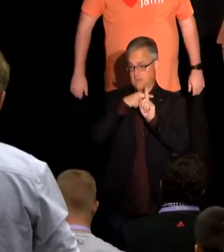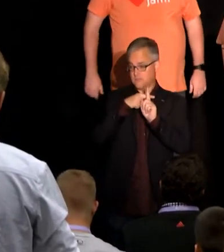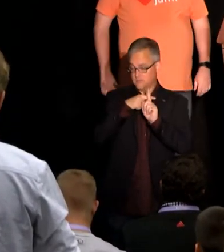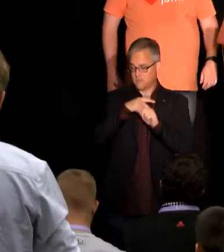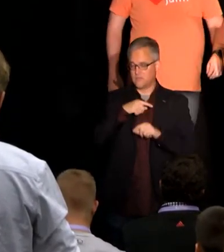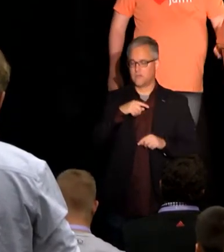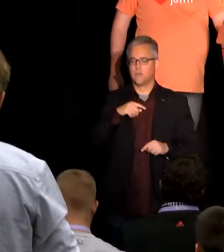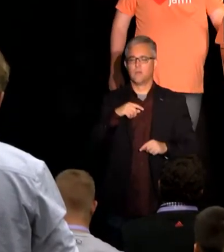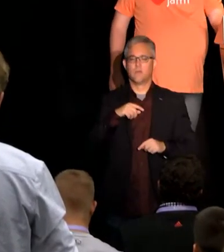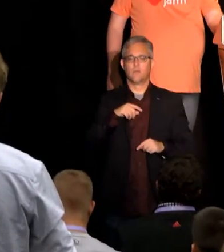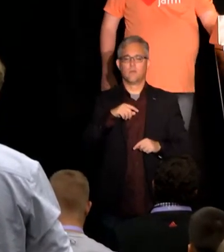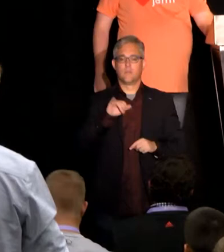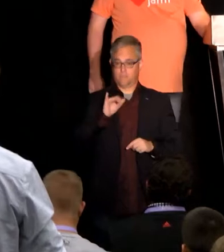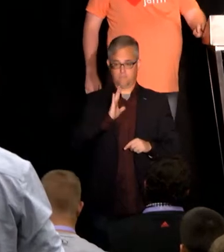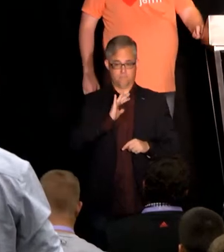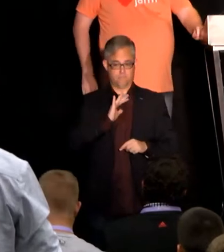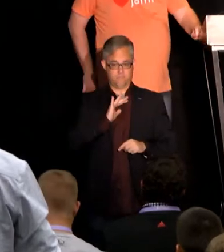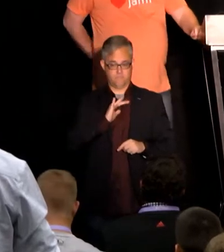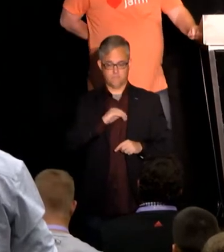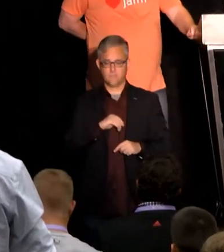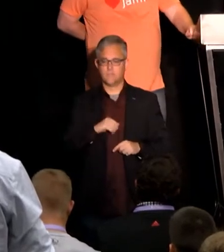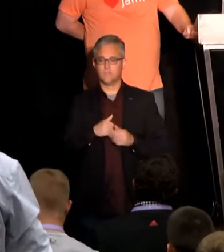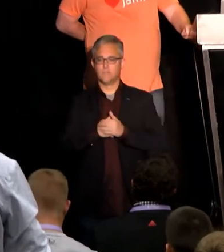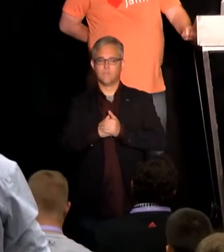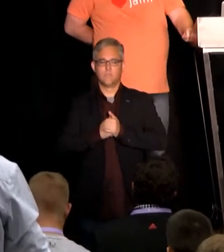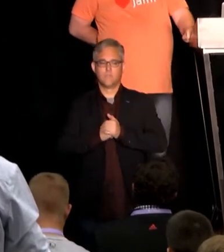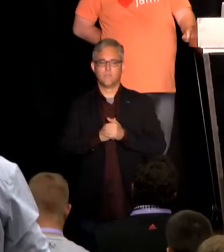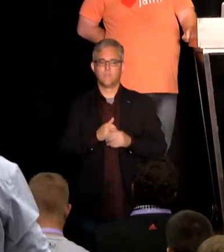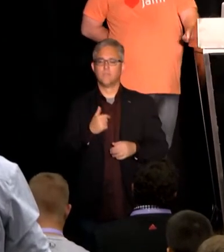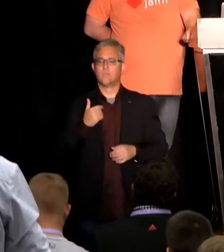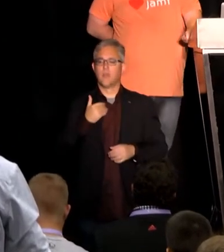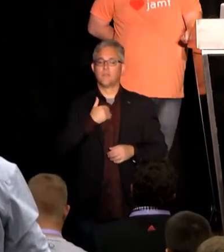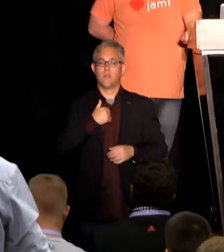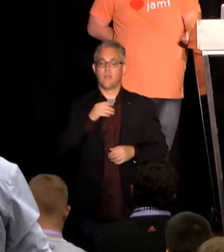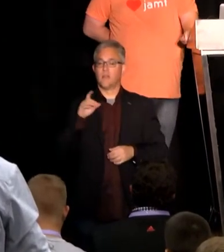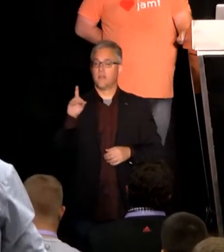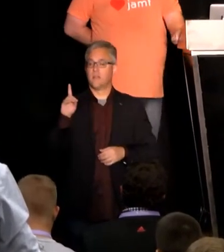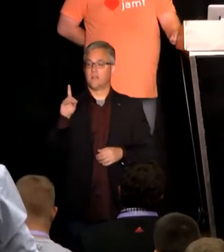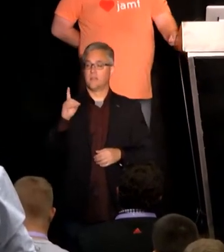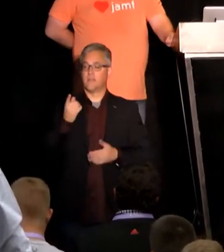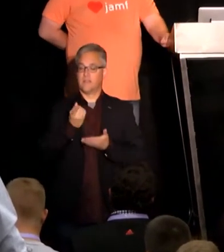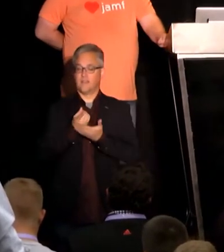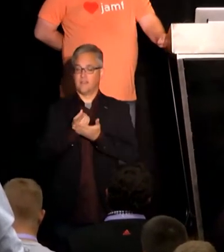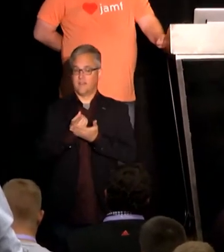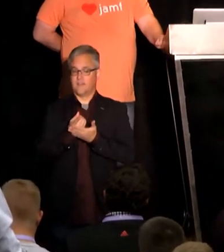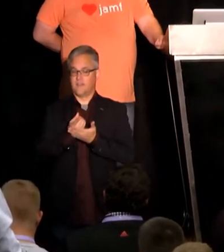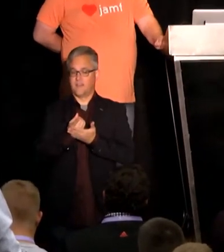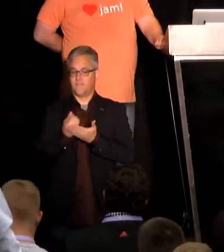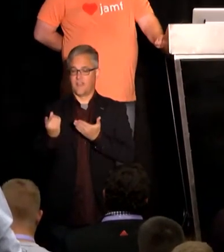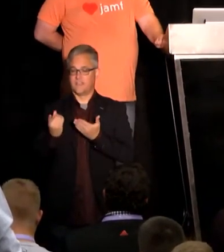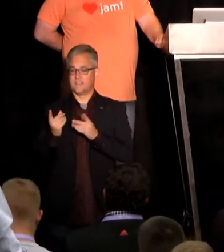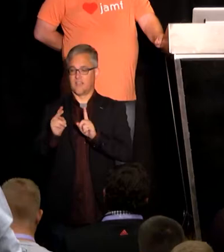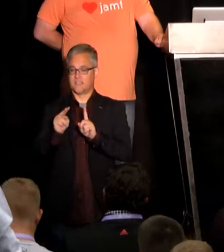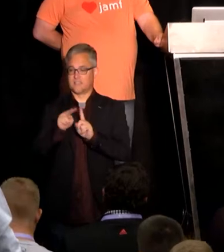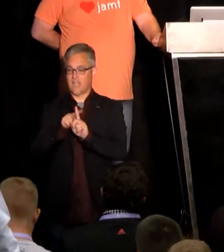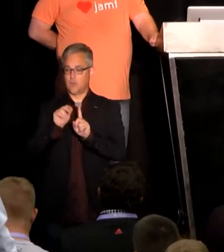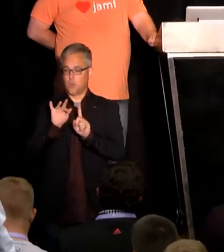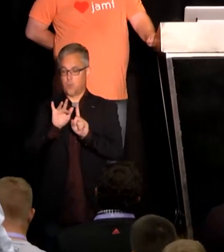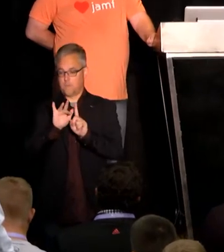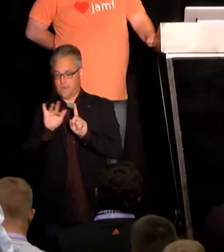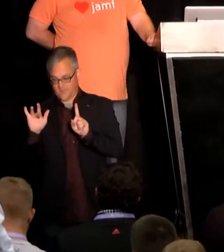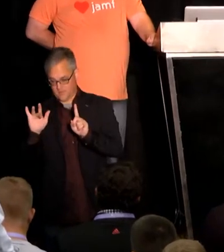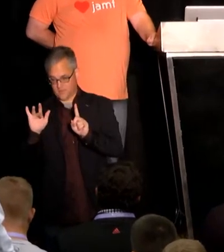really good because it has a device assigned to blank, and it has a held by